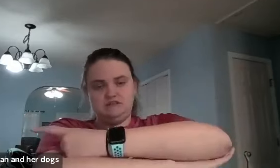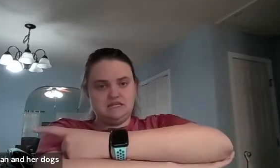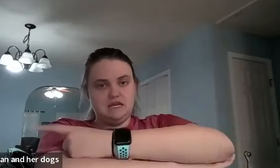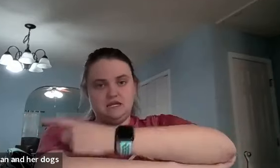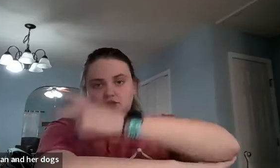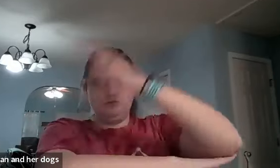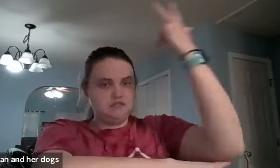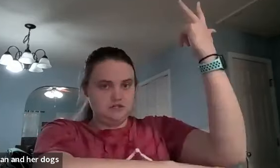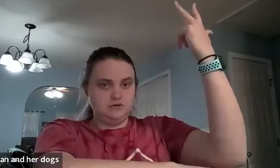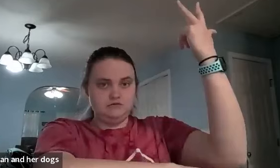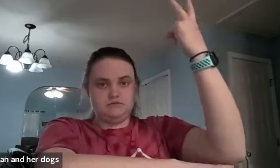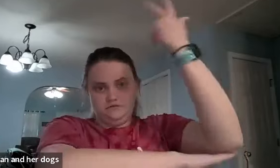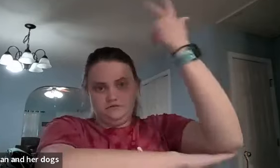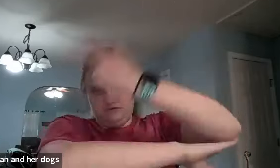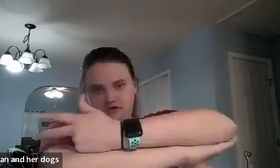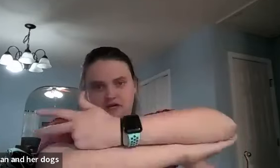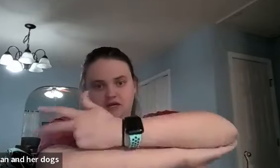the day. You can do 3 days,